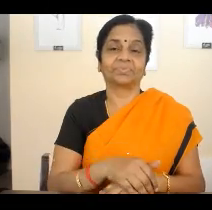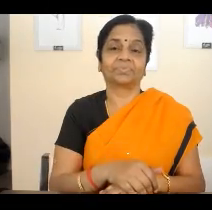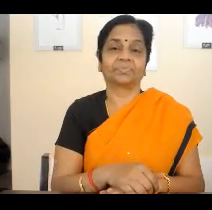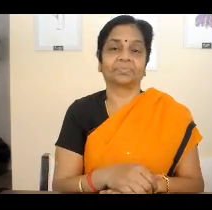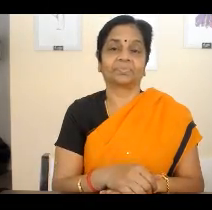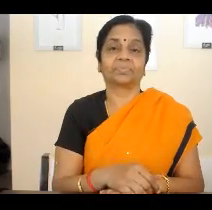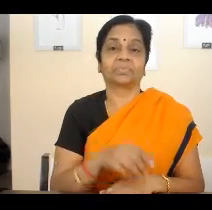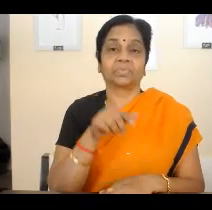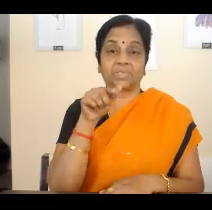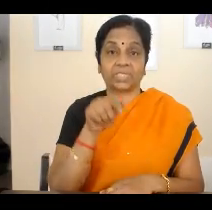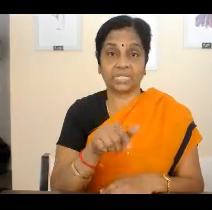If it is for education,